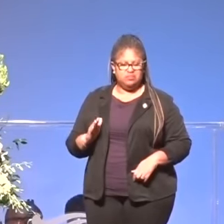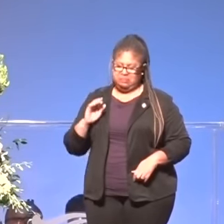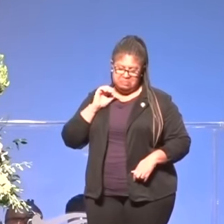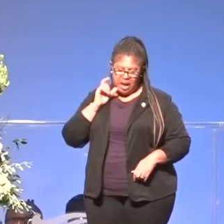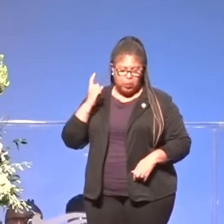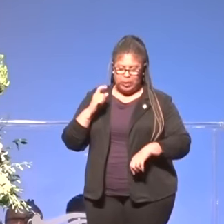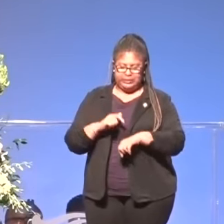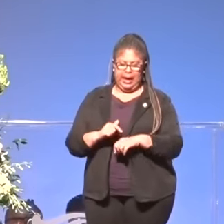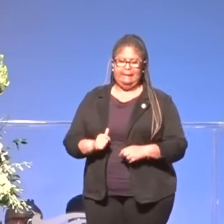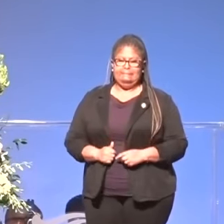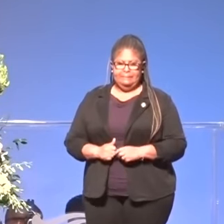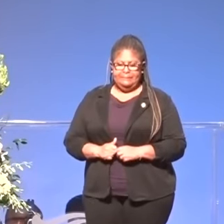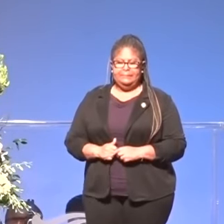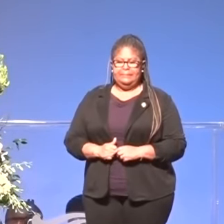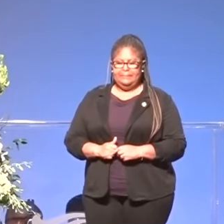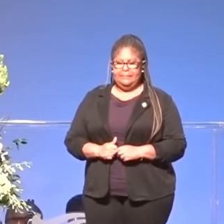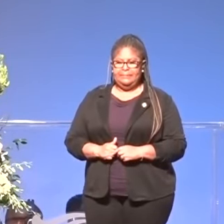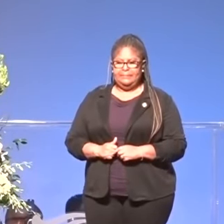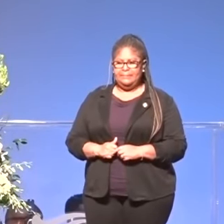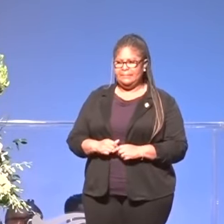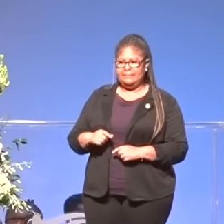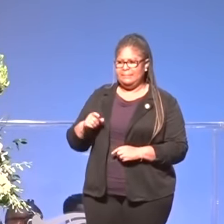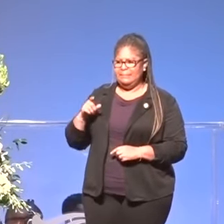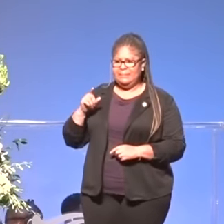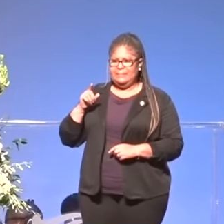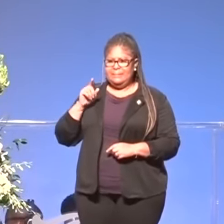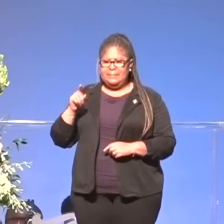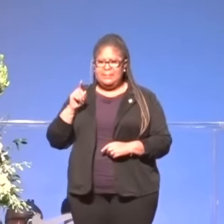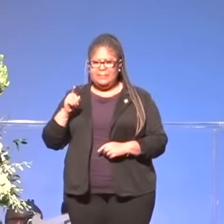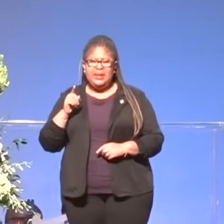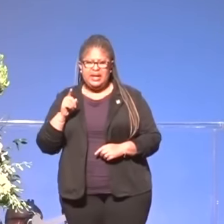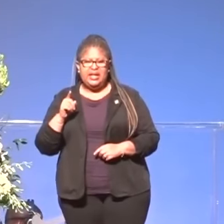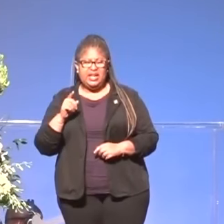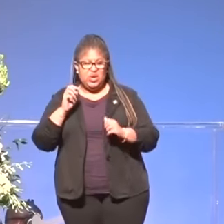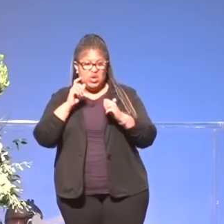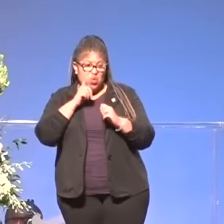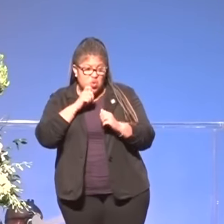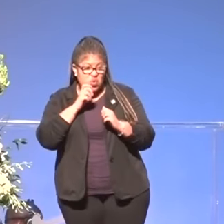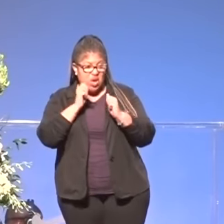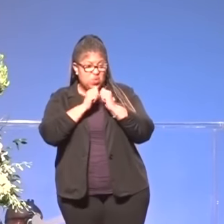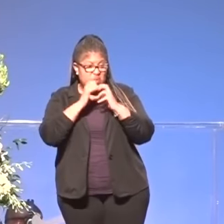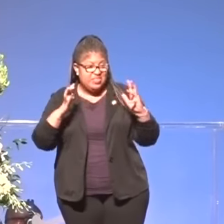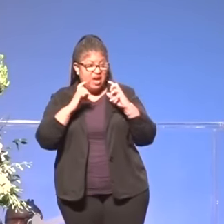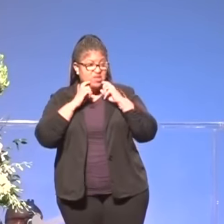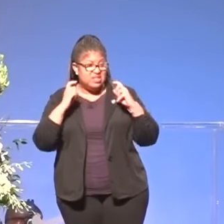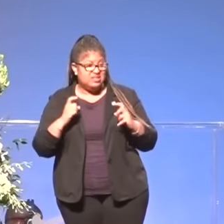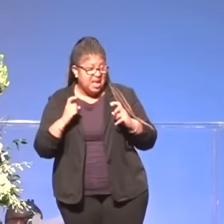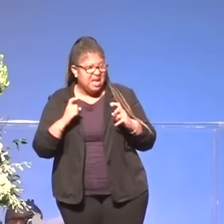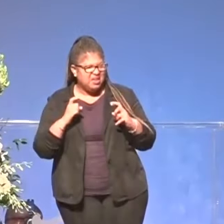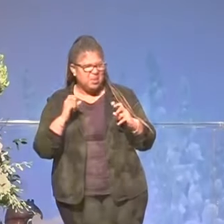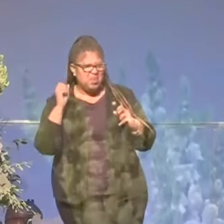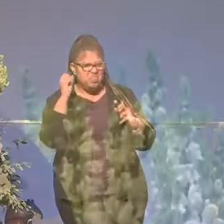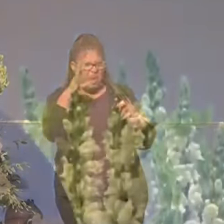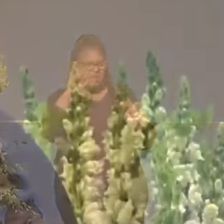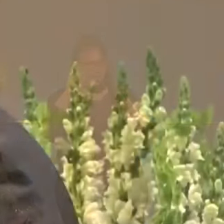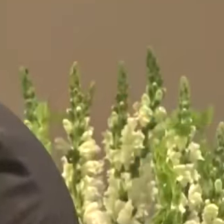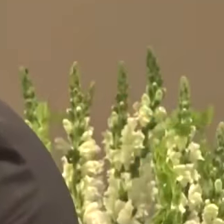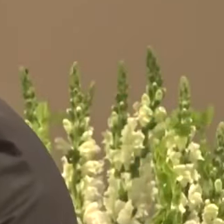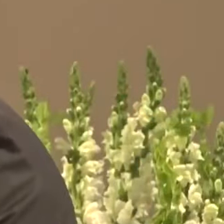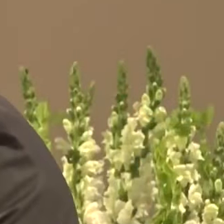Not one time. He without sin cast the first stone. Huh?